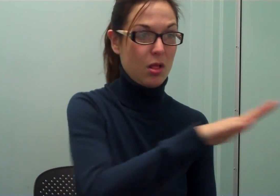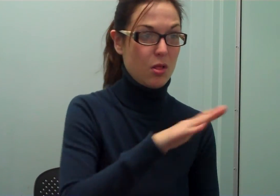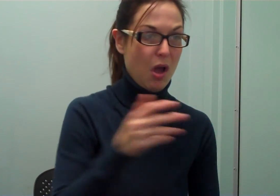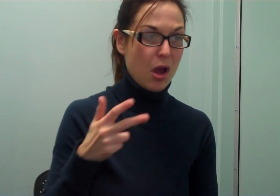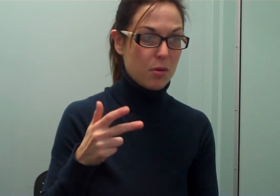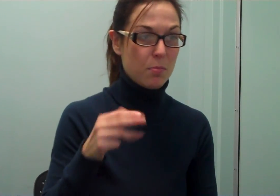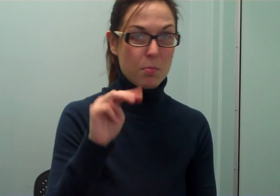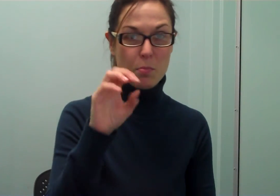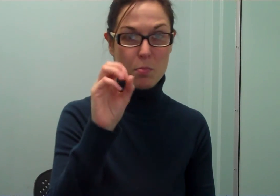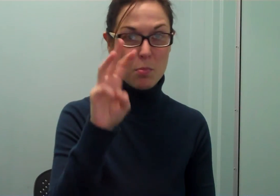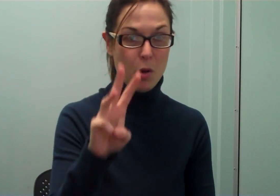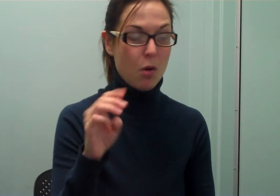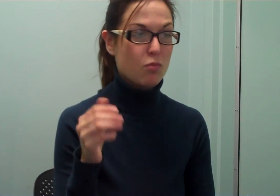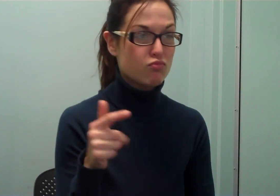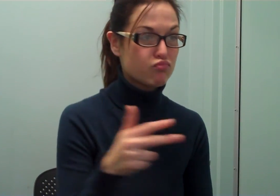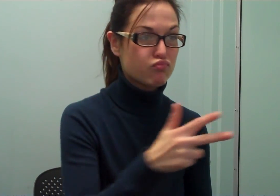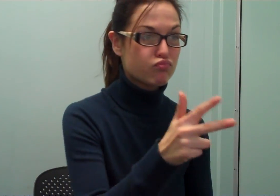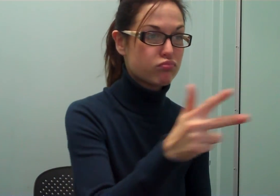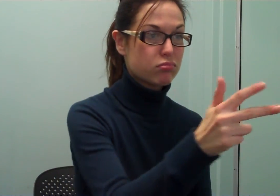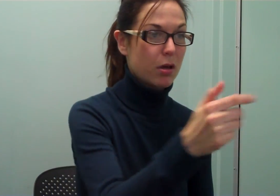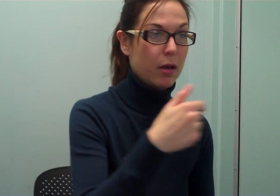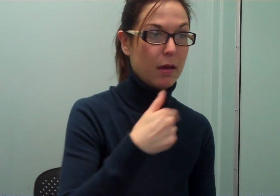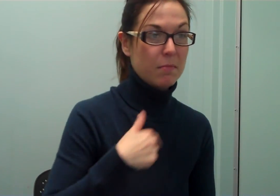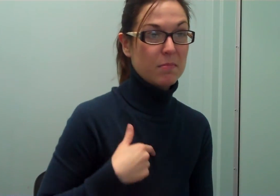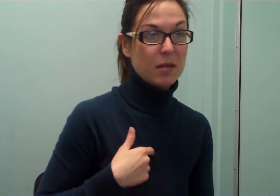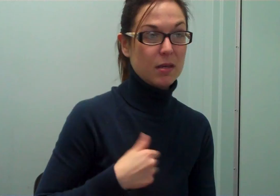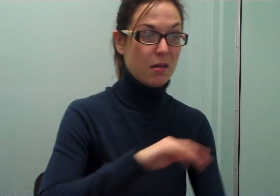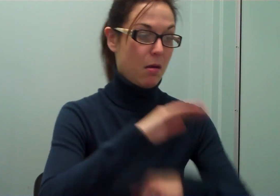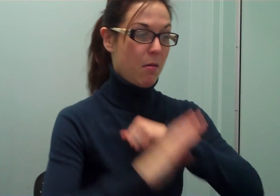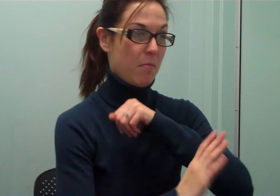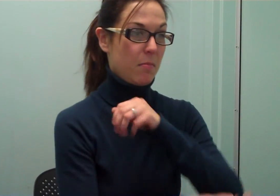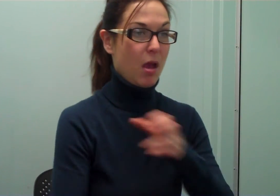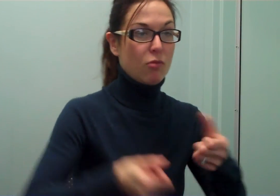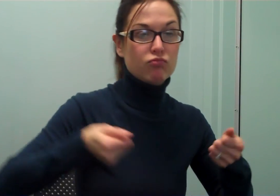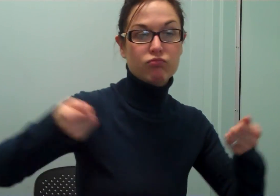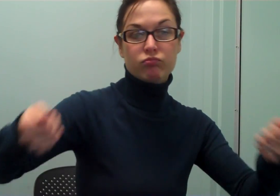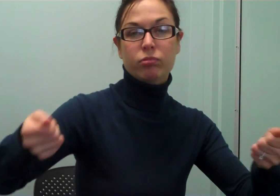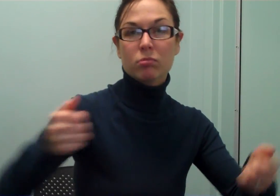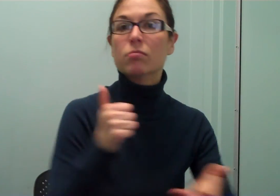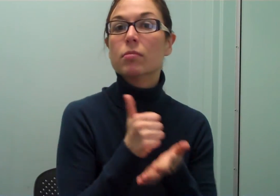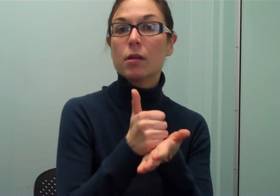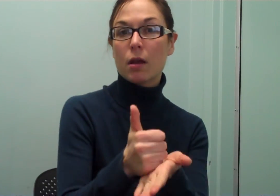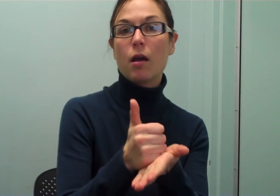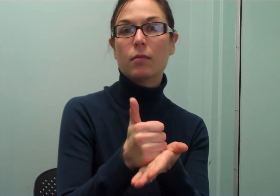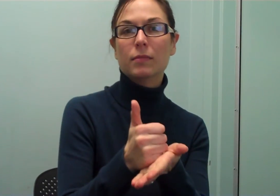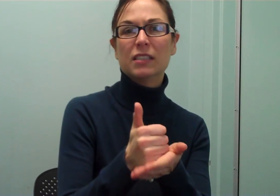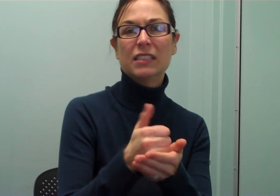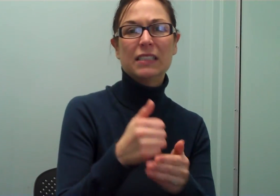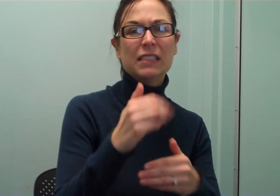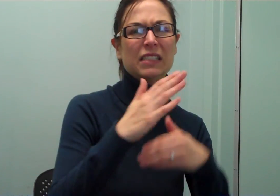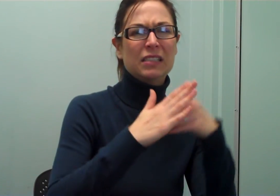weeding or bagging or helping, but I don't know if I'm comfortable about you